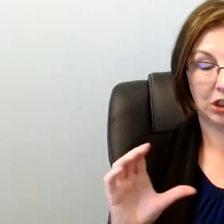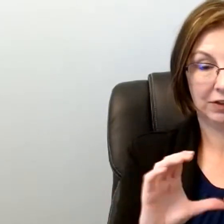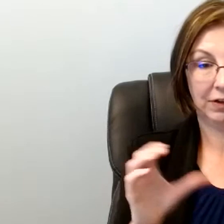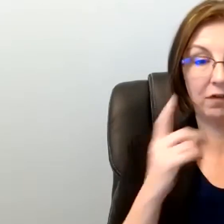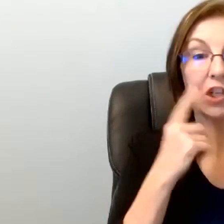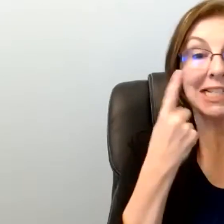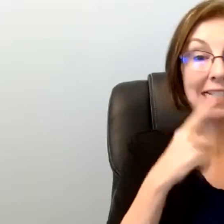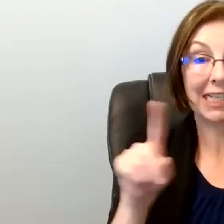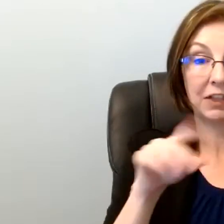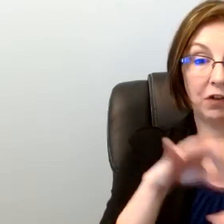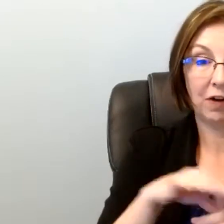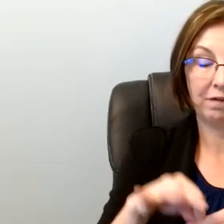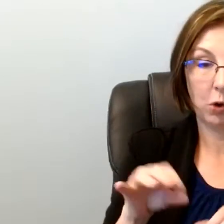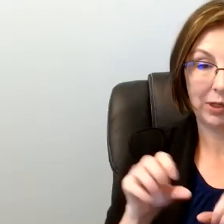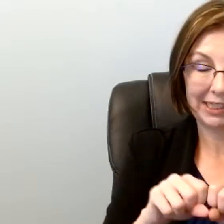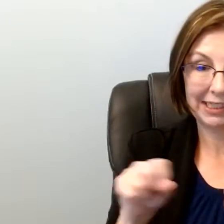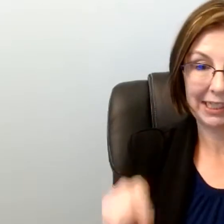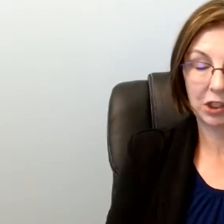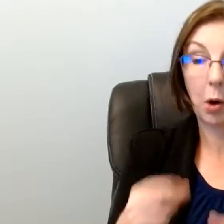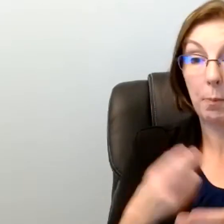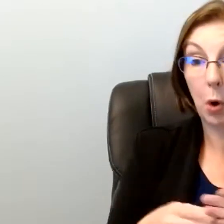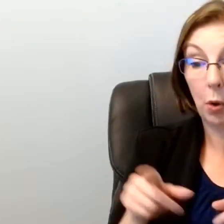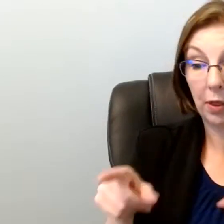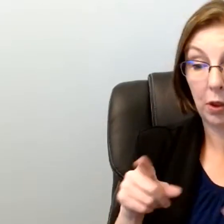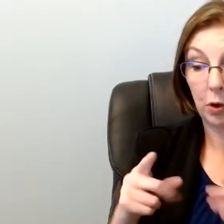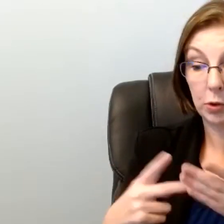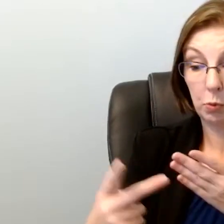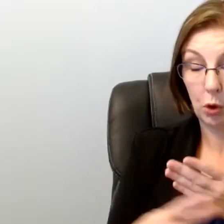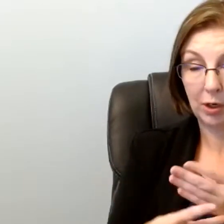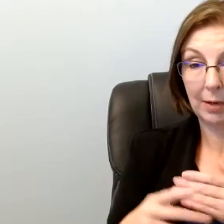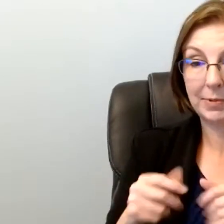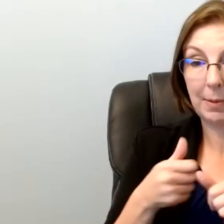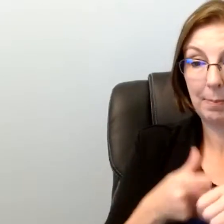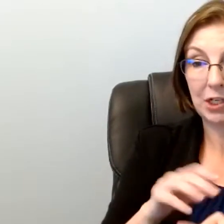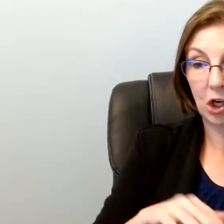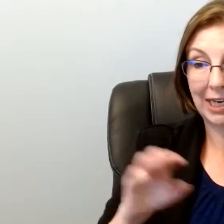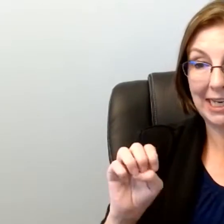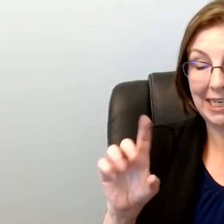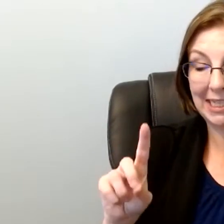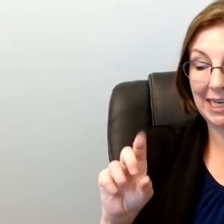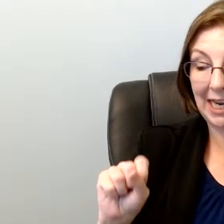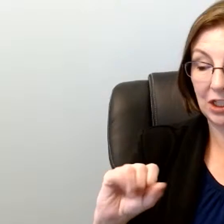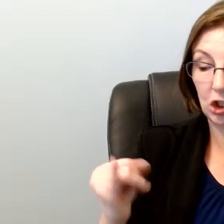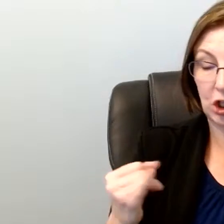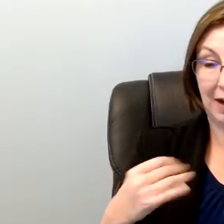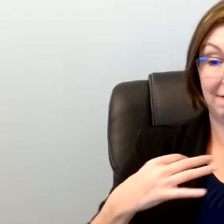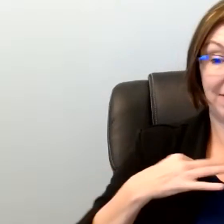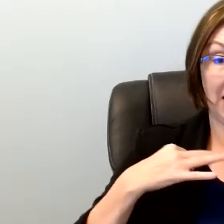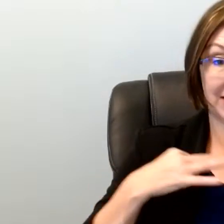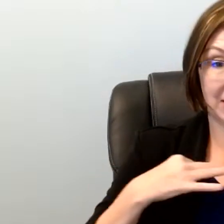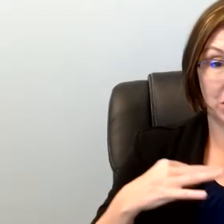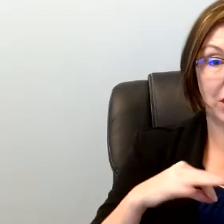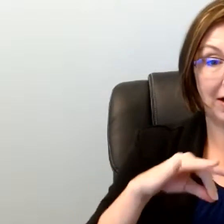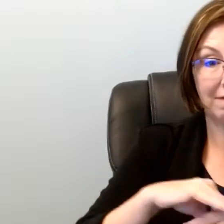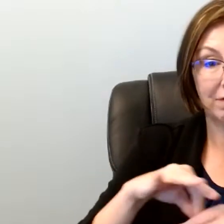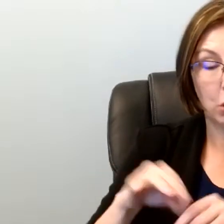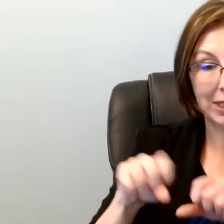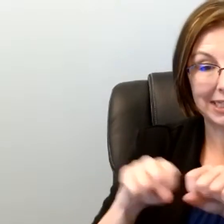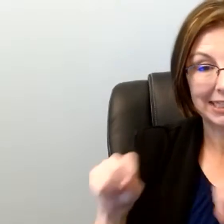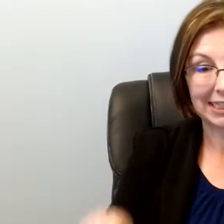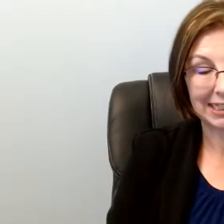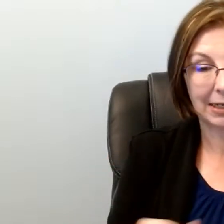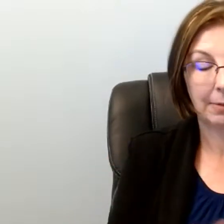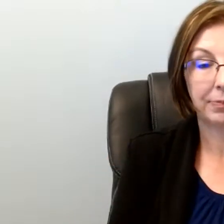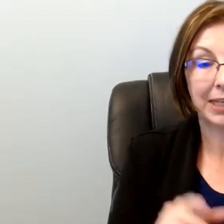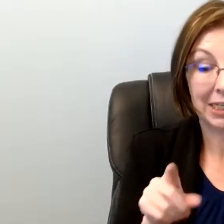voting systems. Both of those programs are based around VVSG voluntary voting systems guidelines. The EAC website is